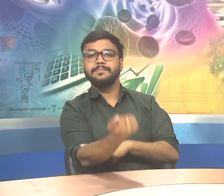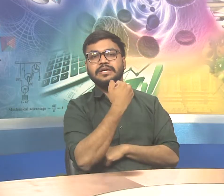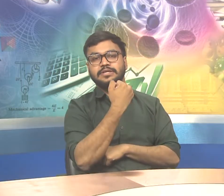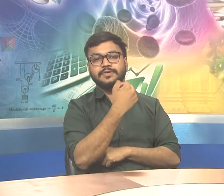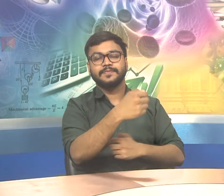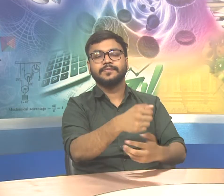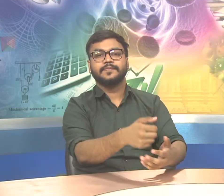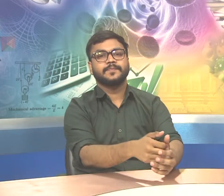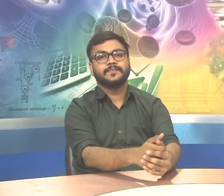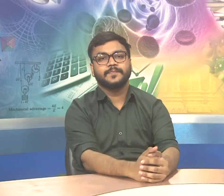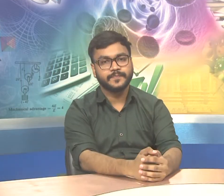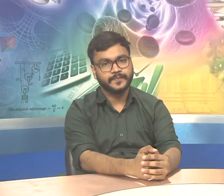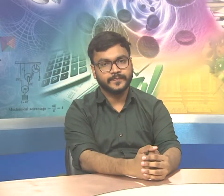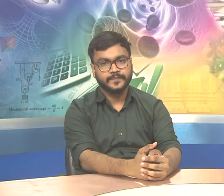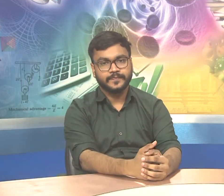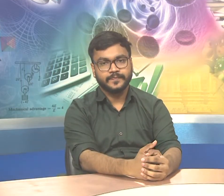magnetic, nuclear, etc.